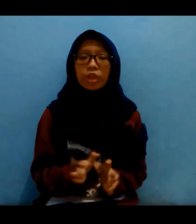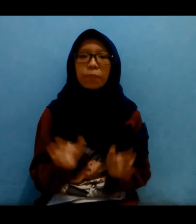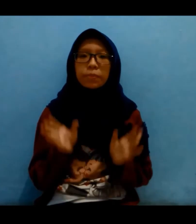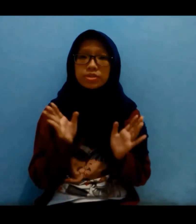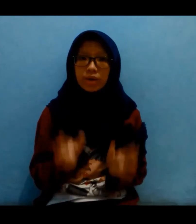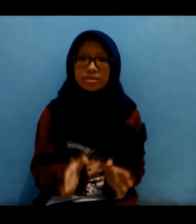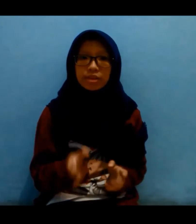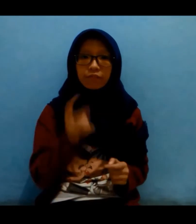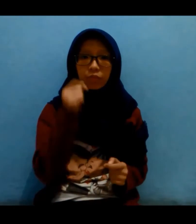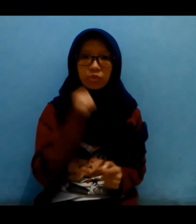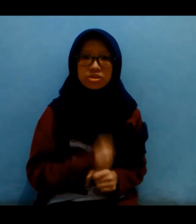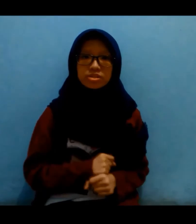with persuasive words,